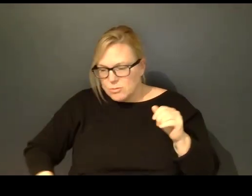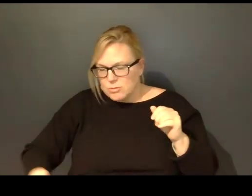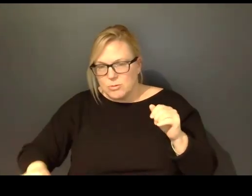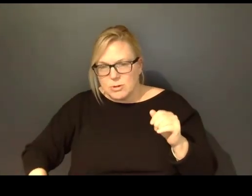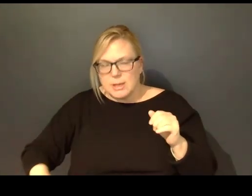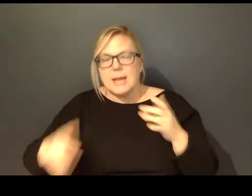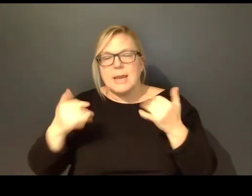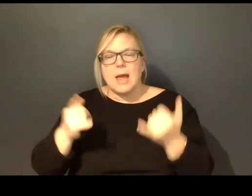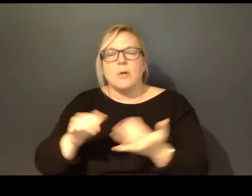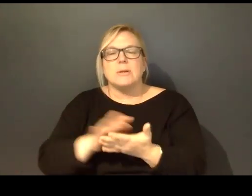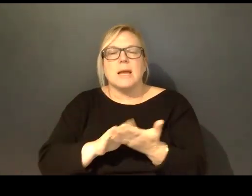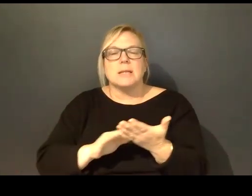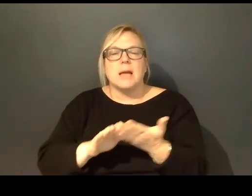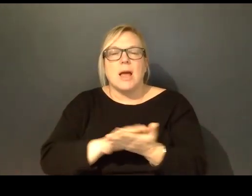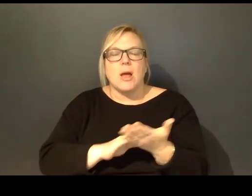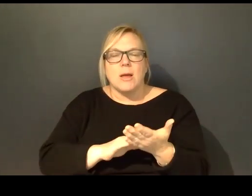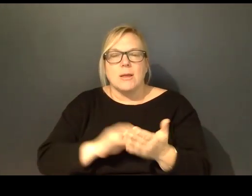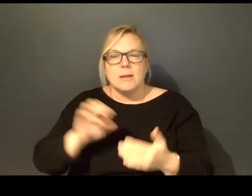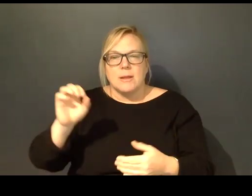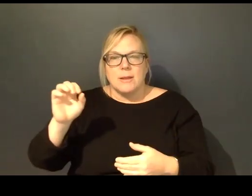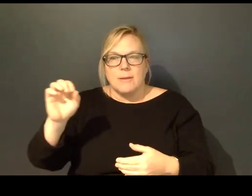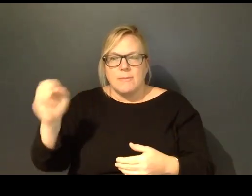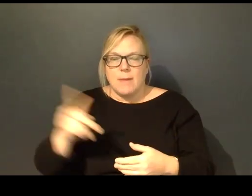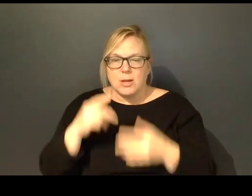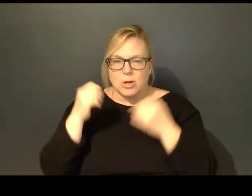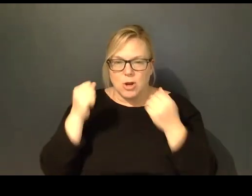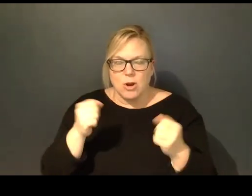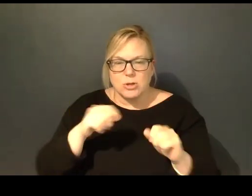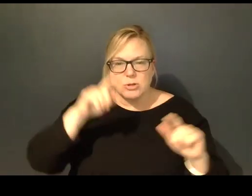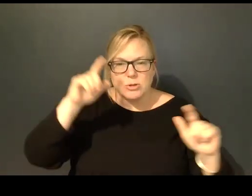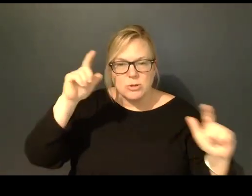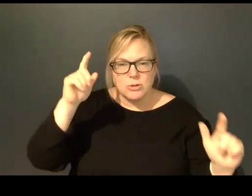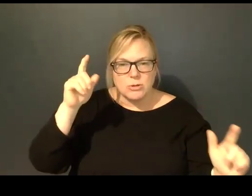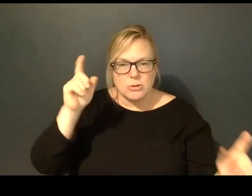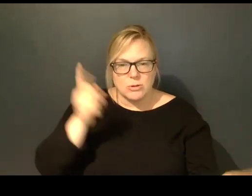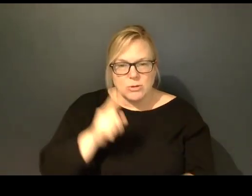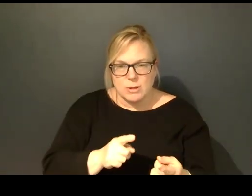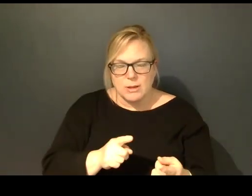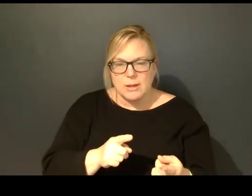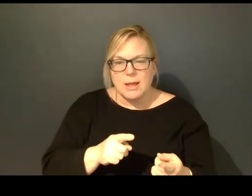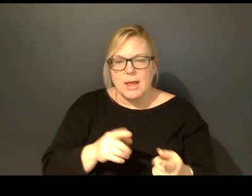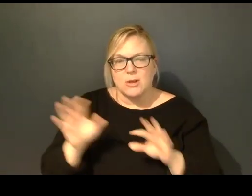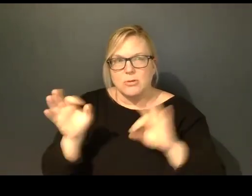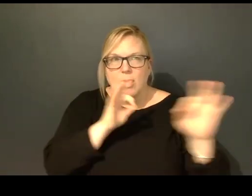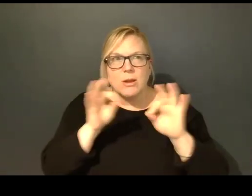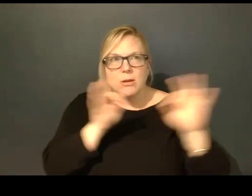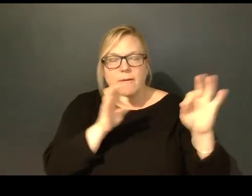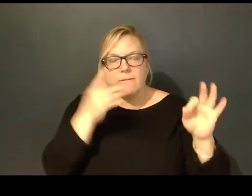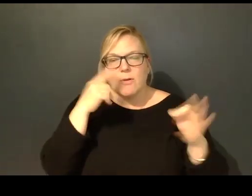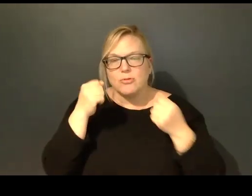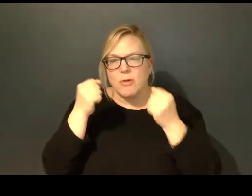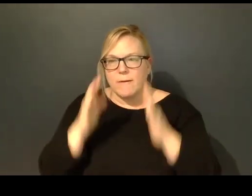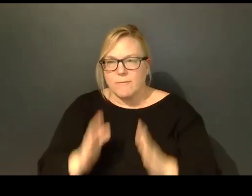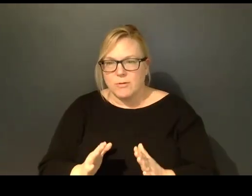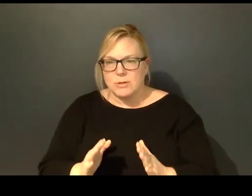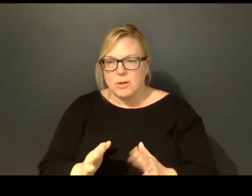tactile designs back in cars to reduce the amount of distraction for drivers. So having the touch screens actually resulted